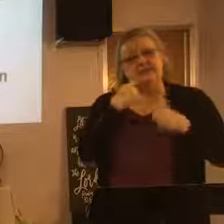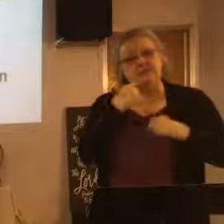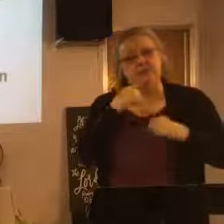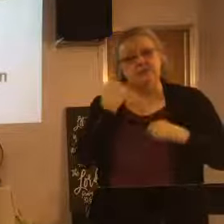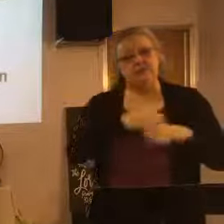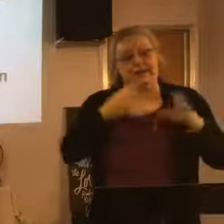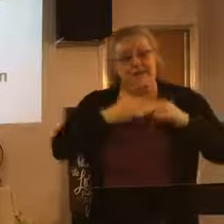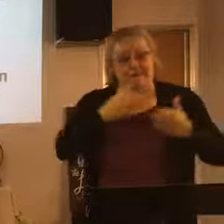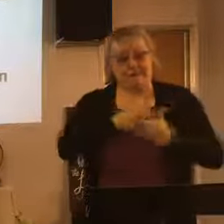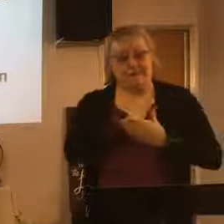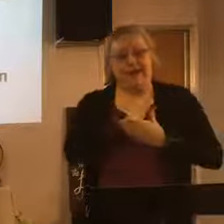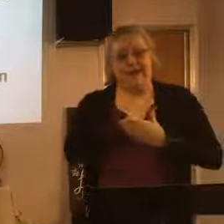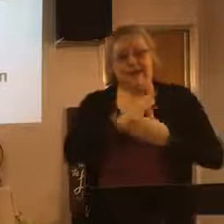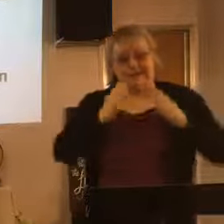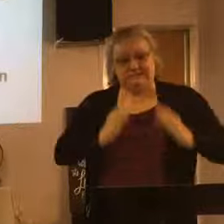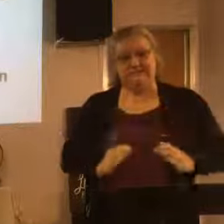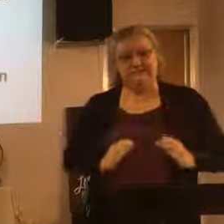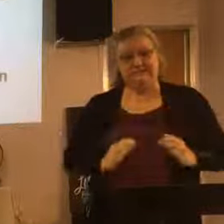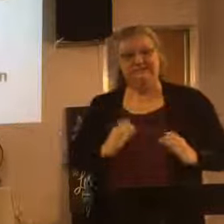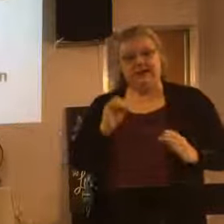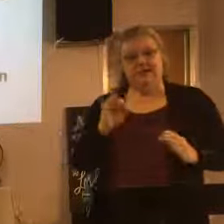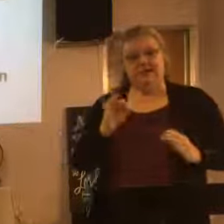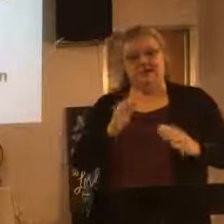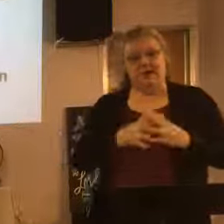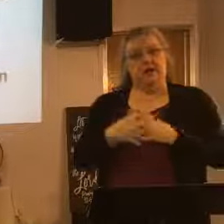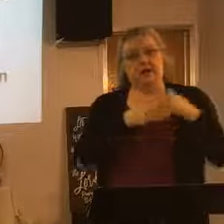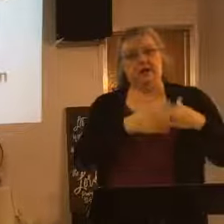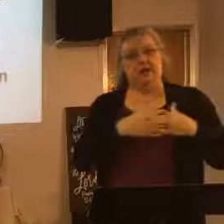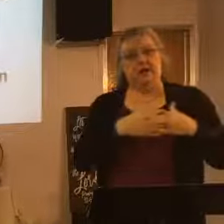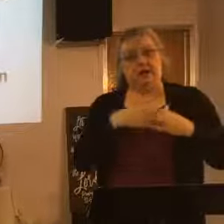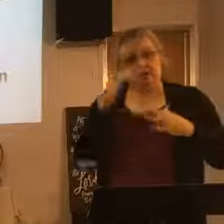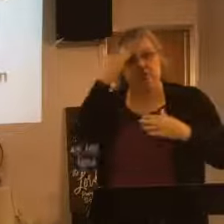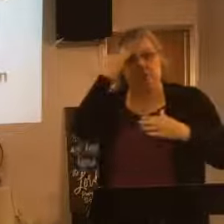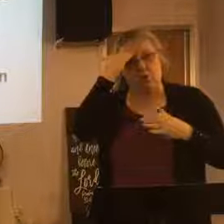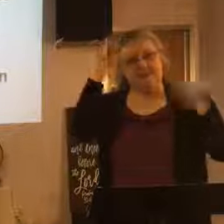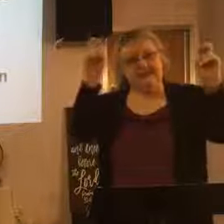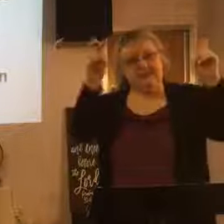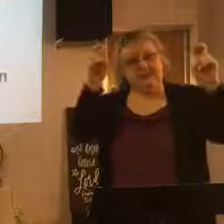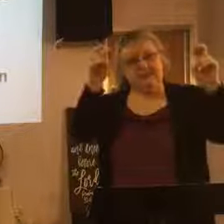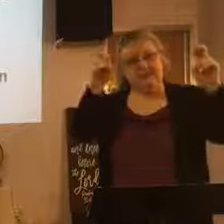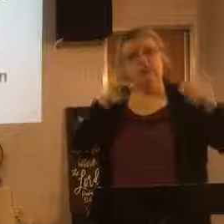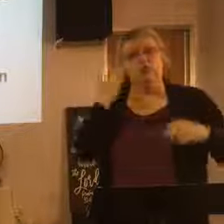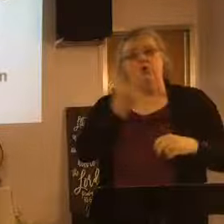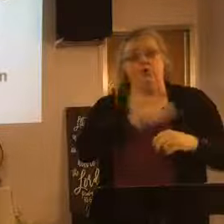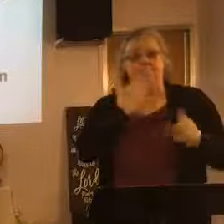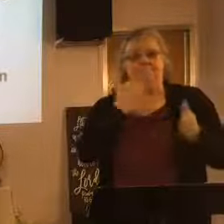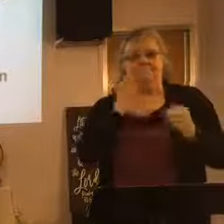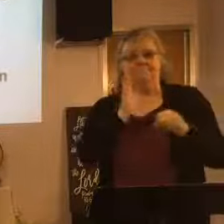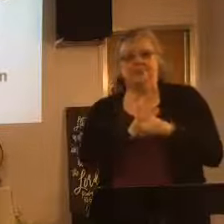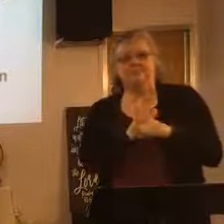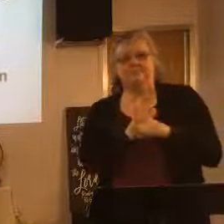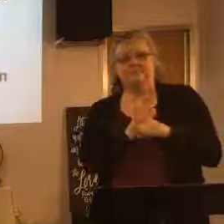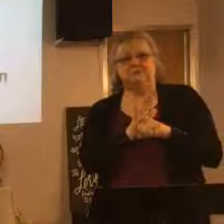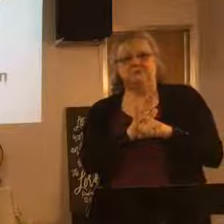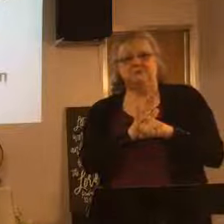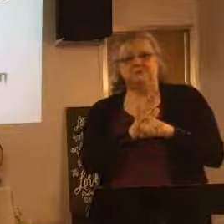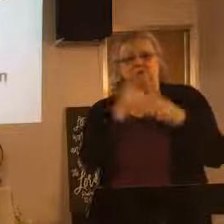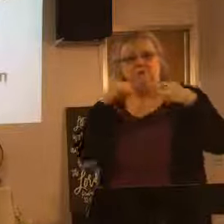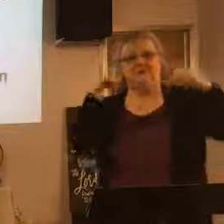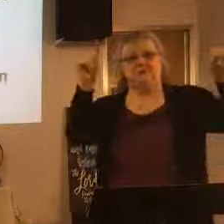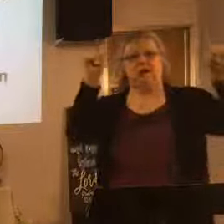as citizens of the United States. In fact, you might know this expression: we are guaranteed or